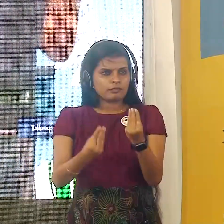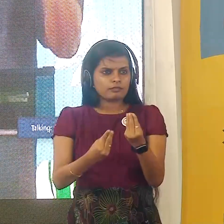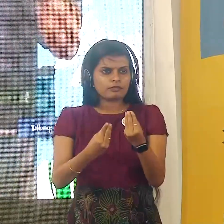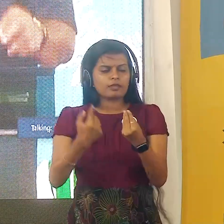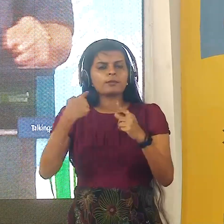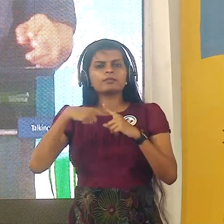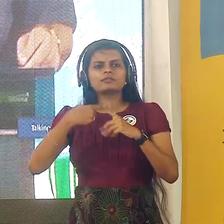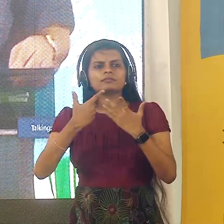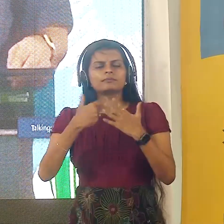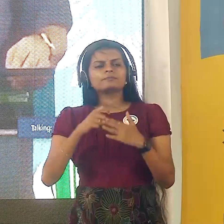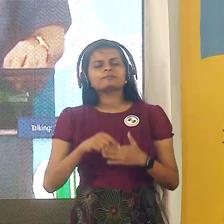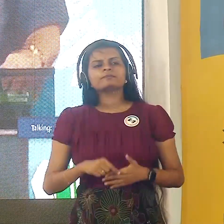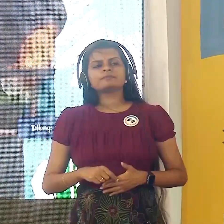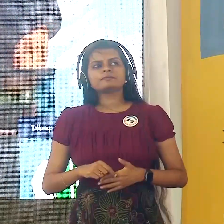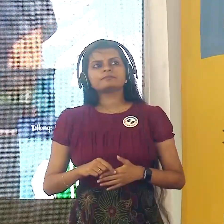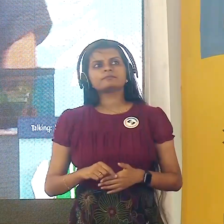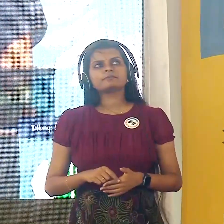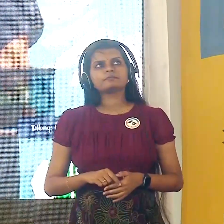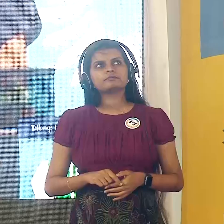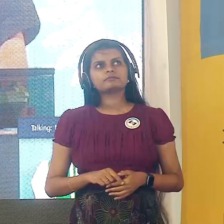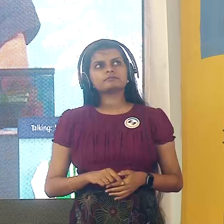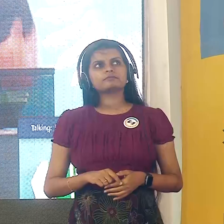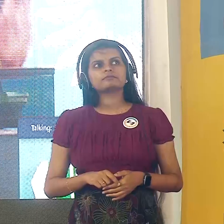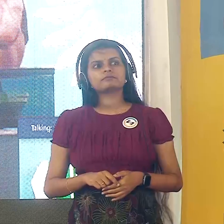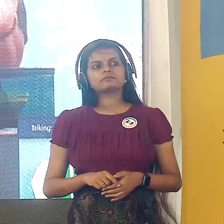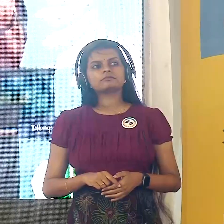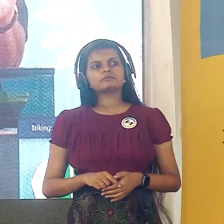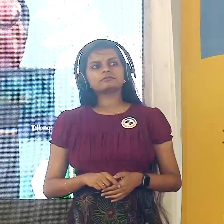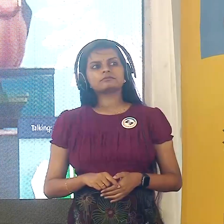landless and homeless, and